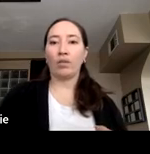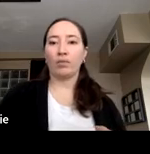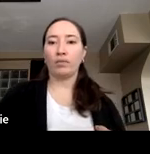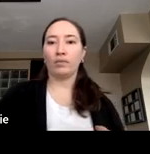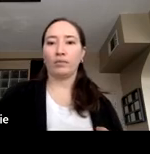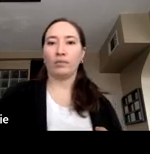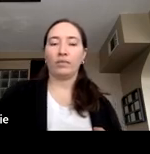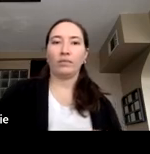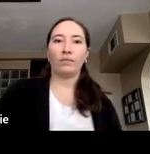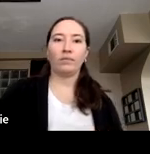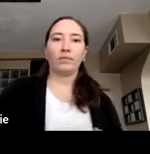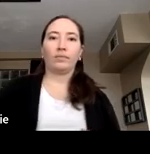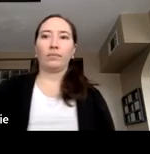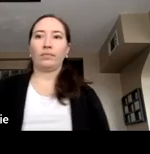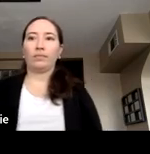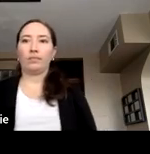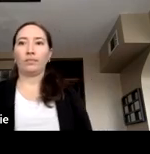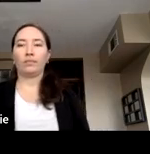go through.